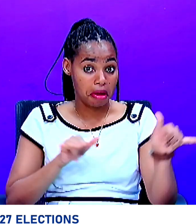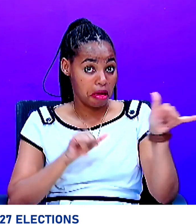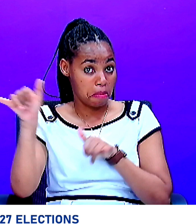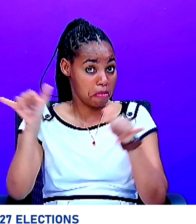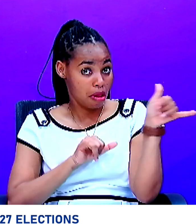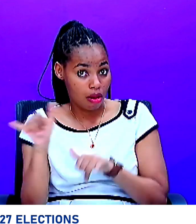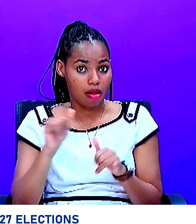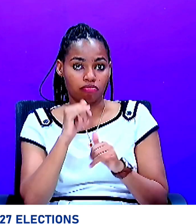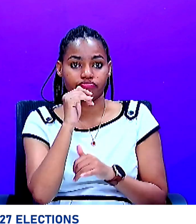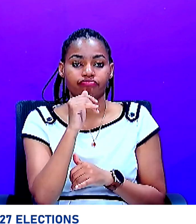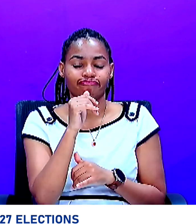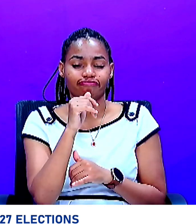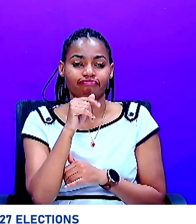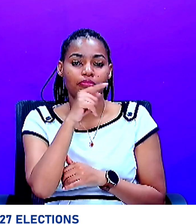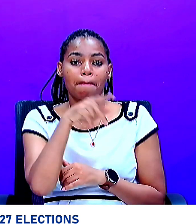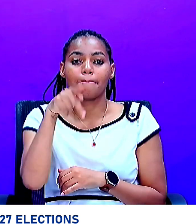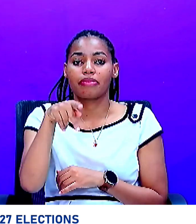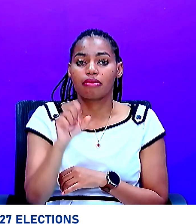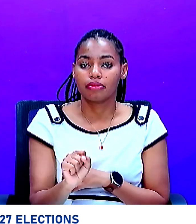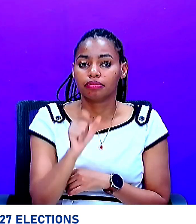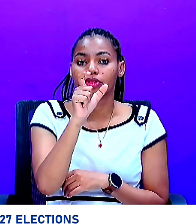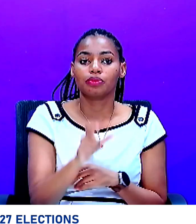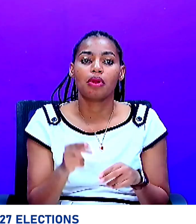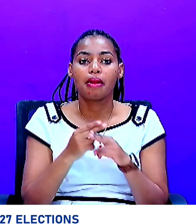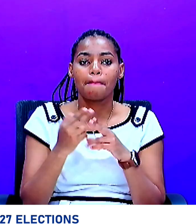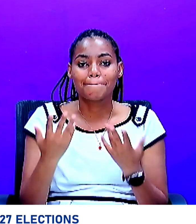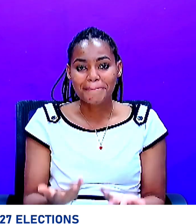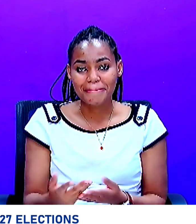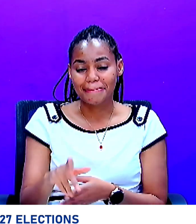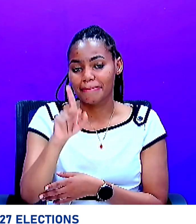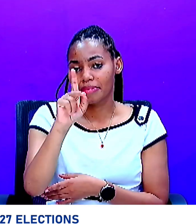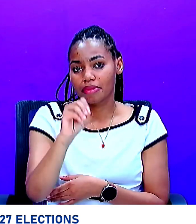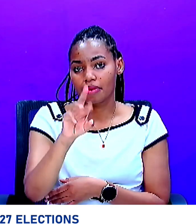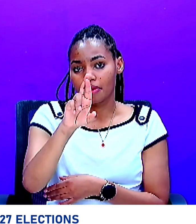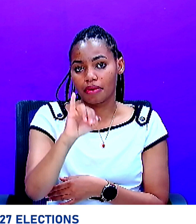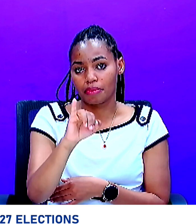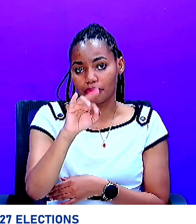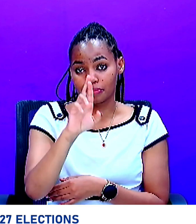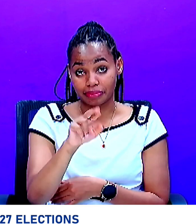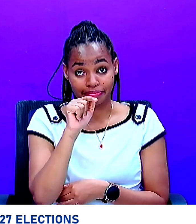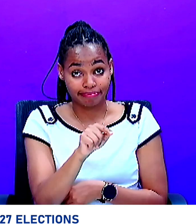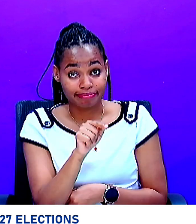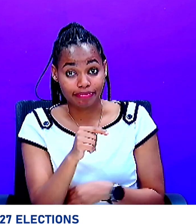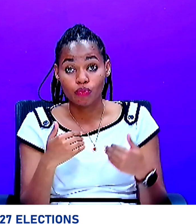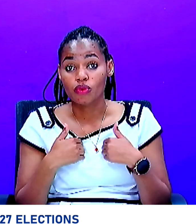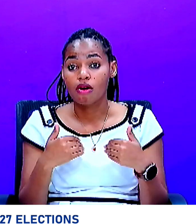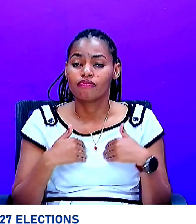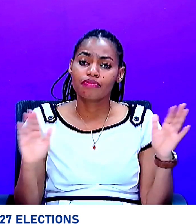And away from that news update, the Foreign Affairs Principal Secretary Korir Singoi